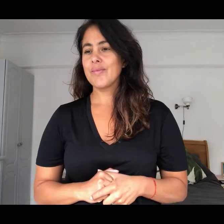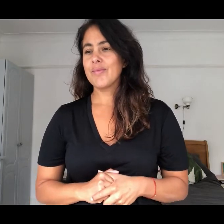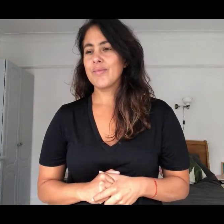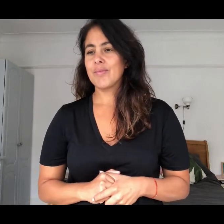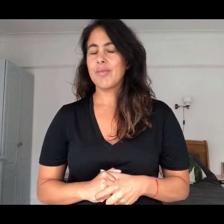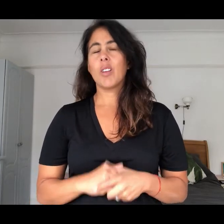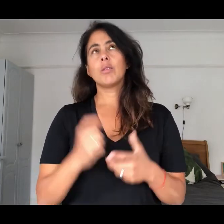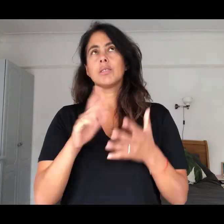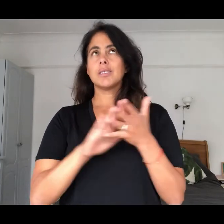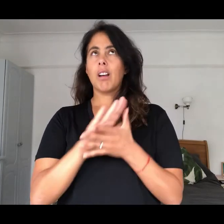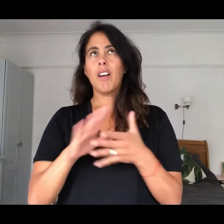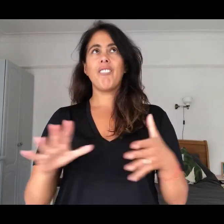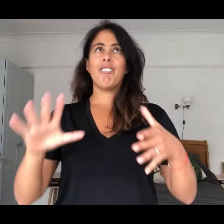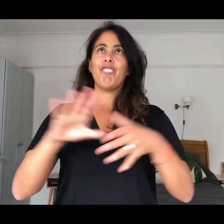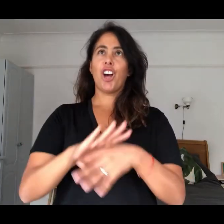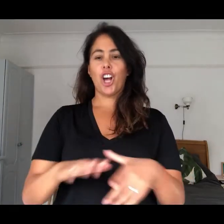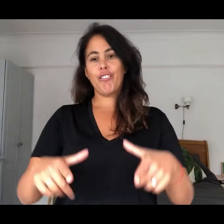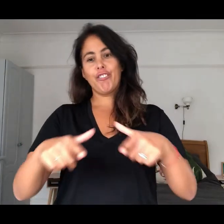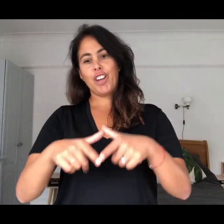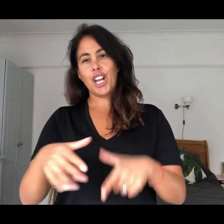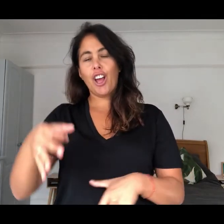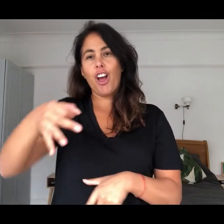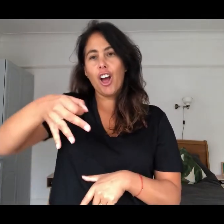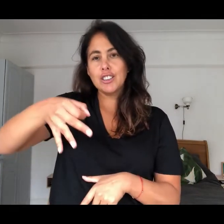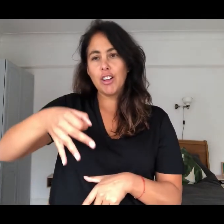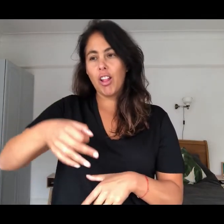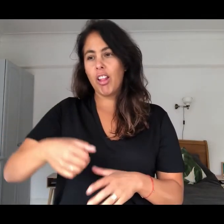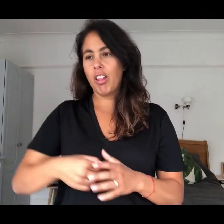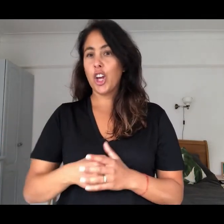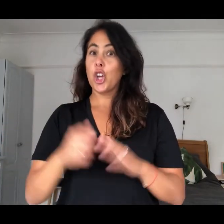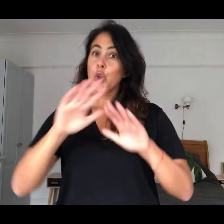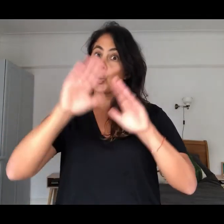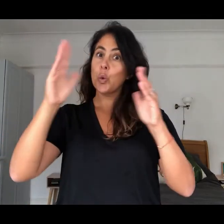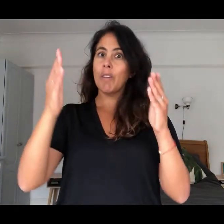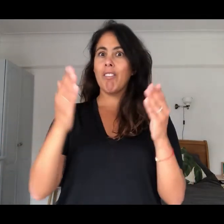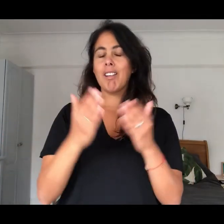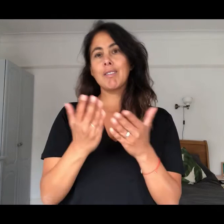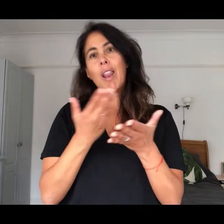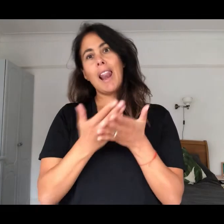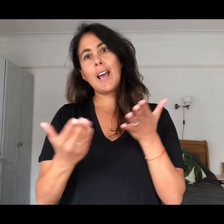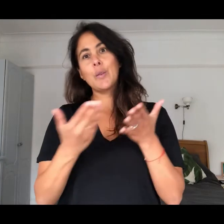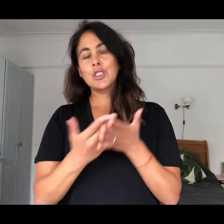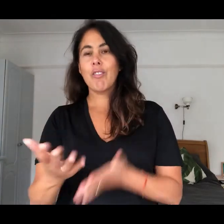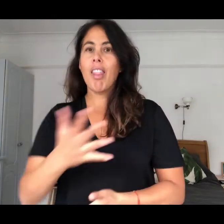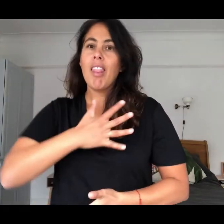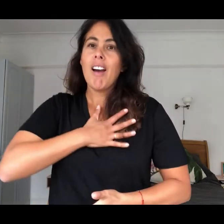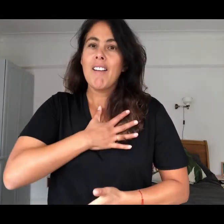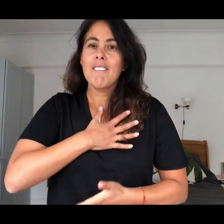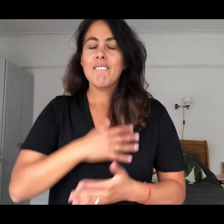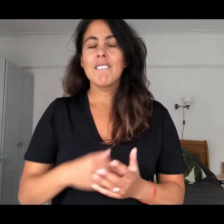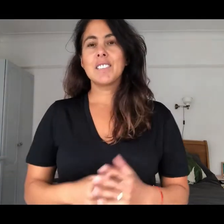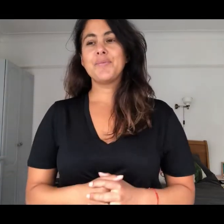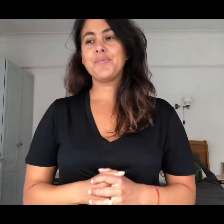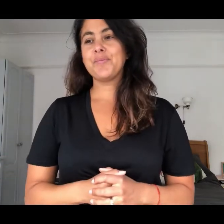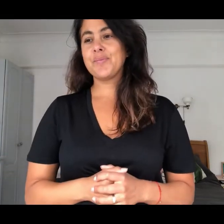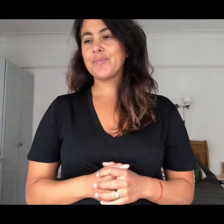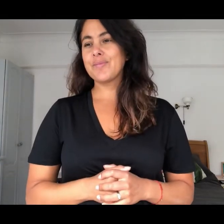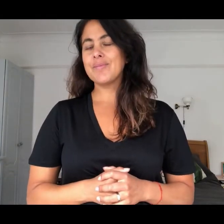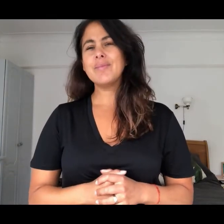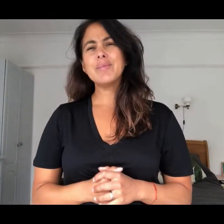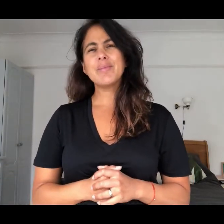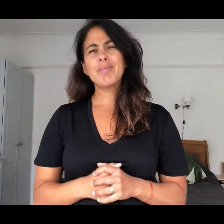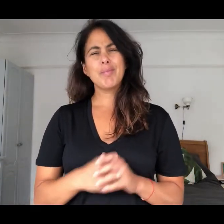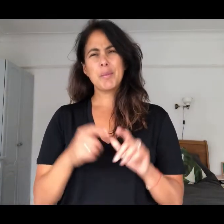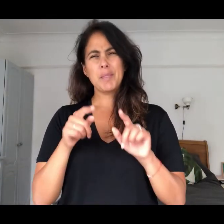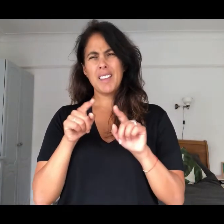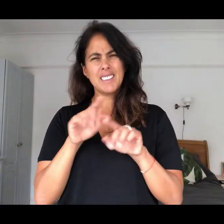So says for Buck and Barney and also the universal language of love. But as I